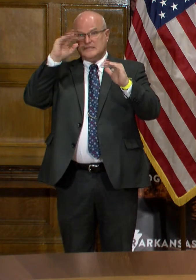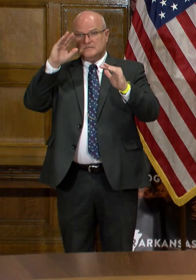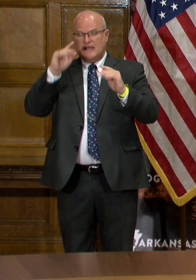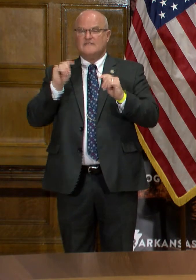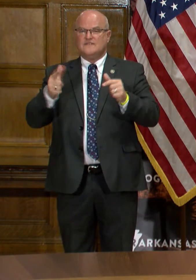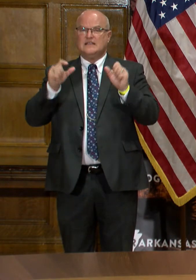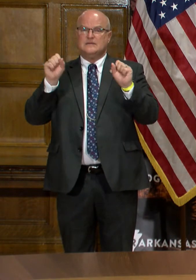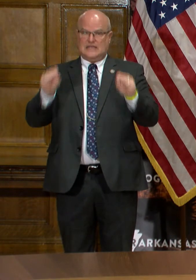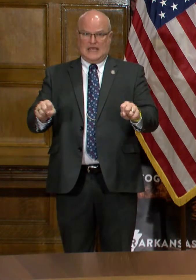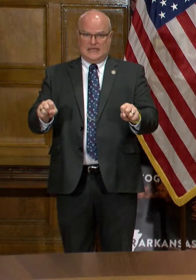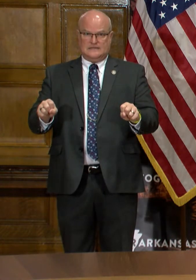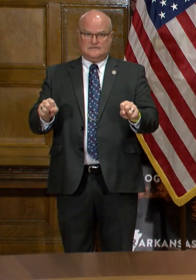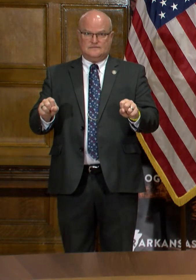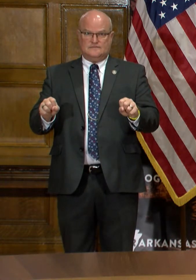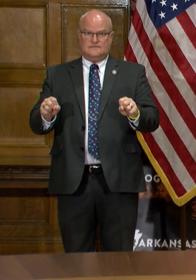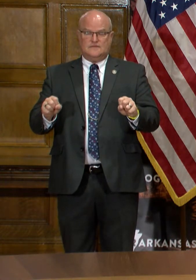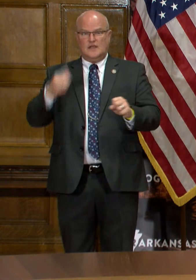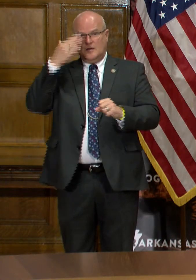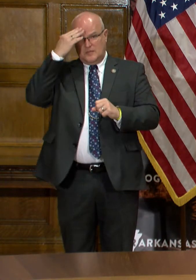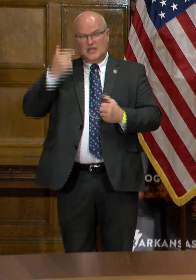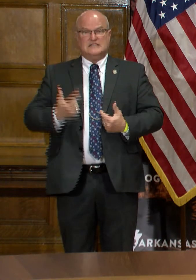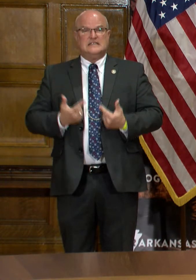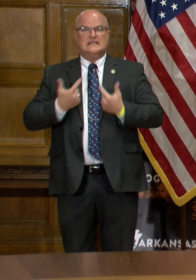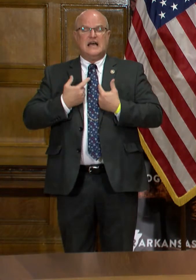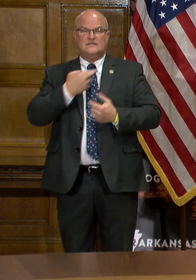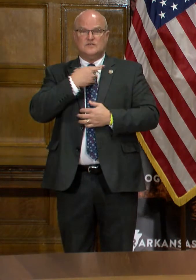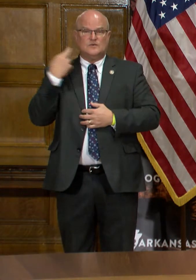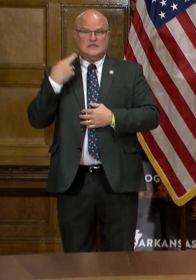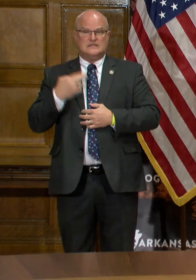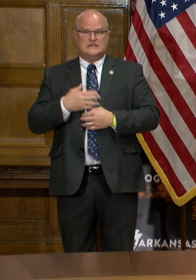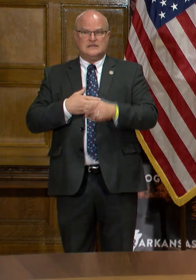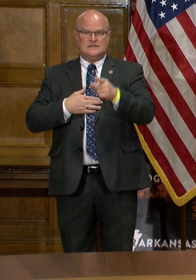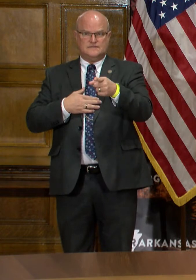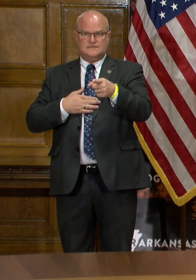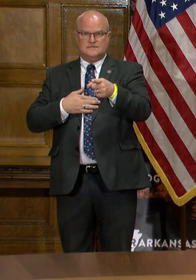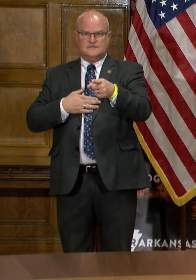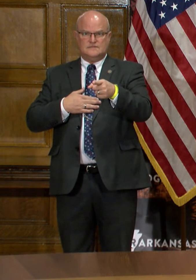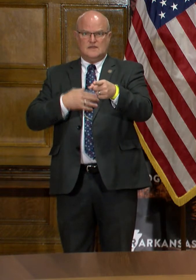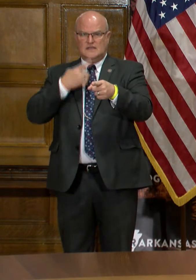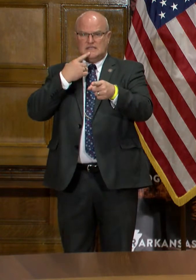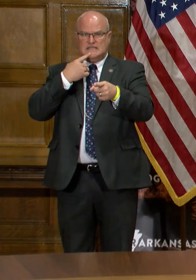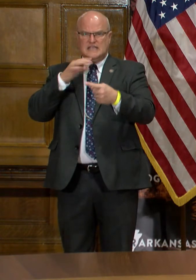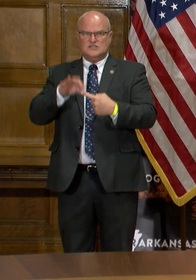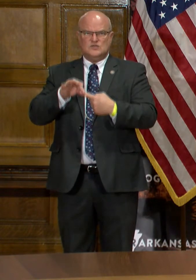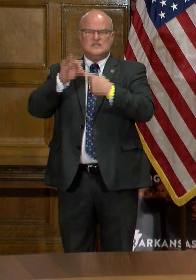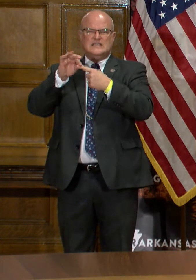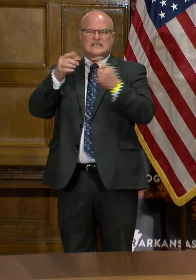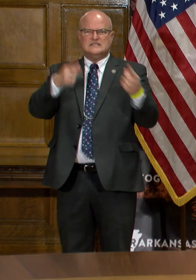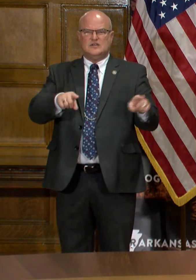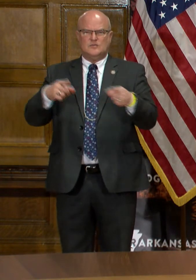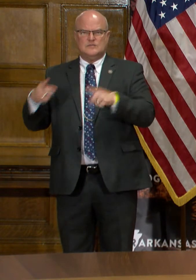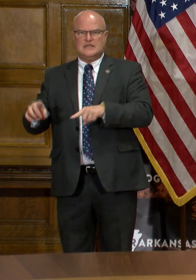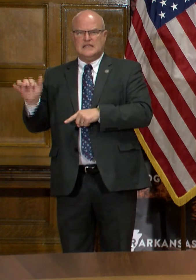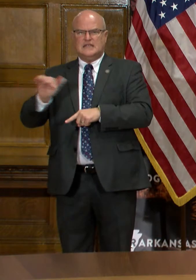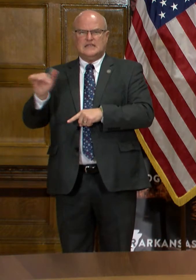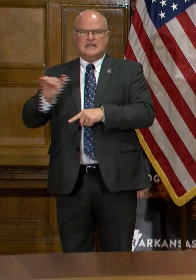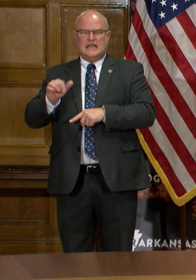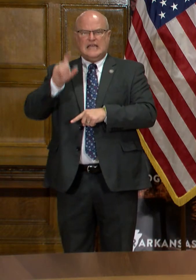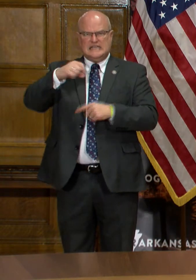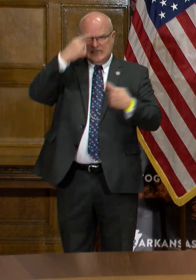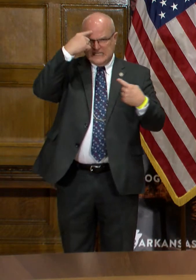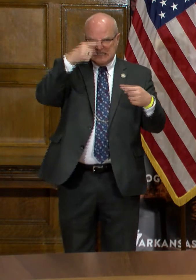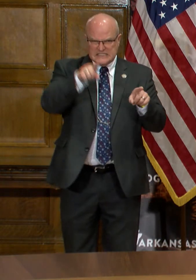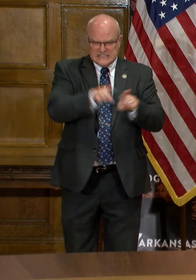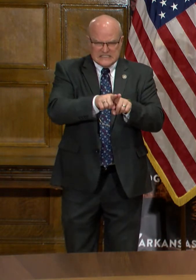as fast as we possibly can because lives are at stake. And a lot of this, you said it's unique circumstances, like needing consent